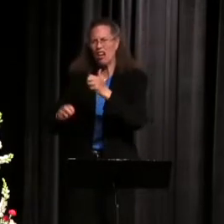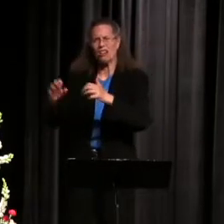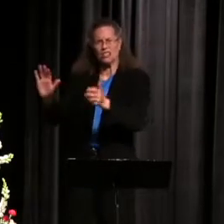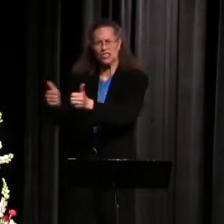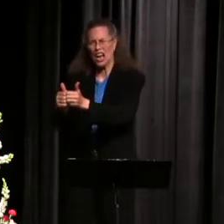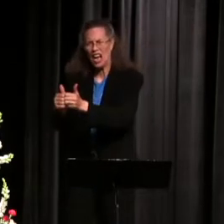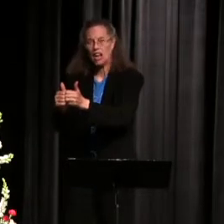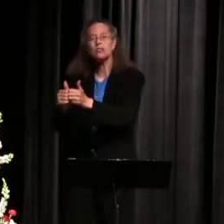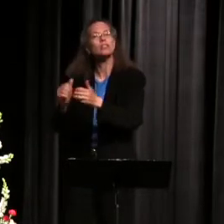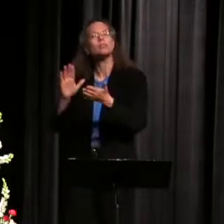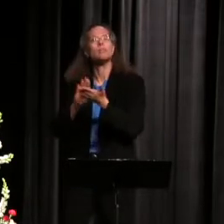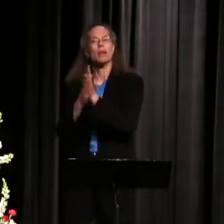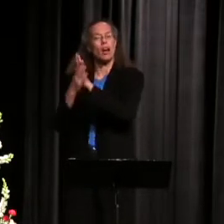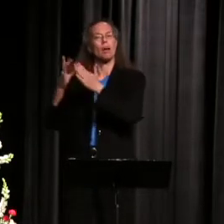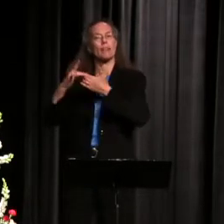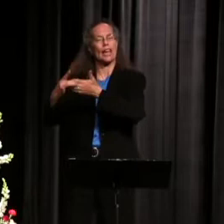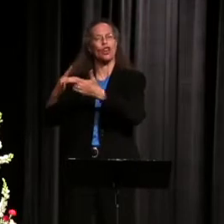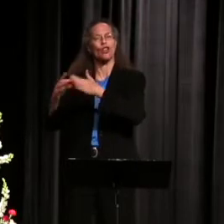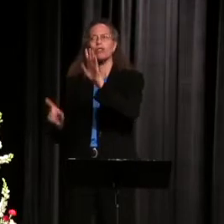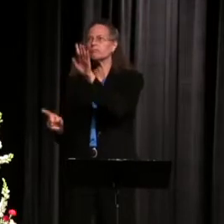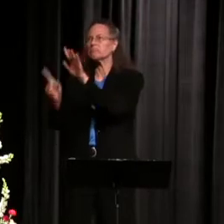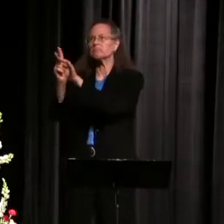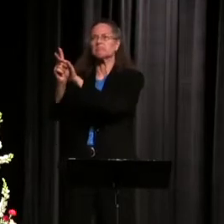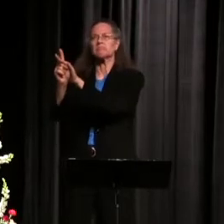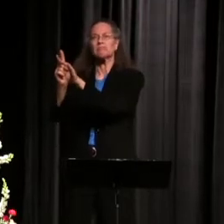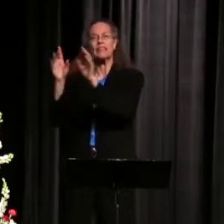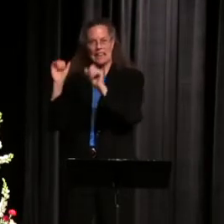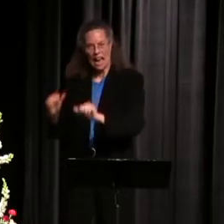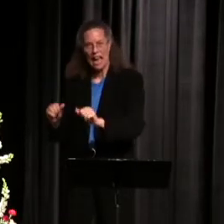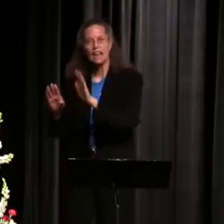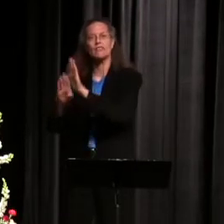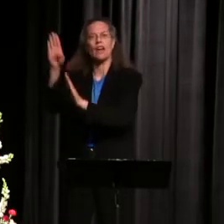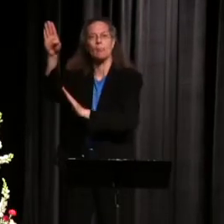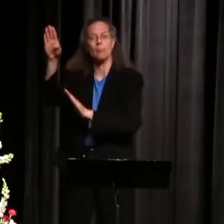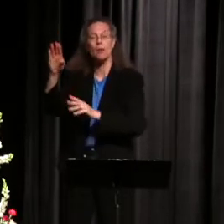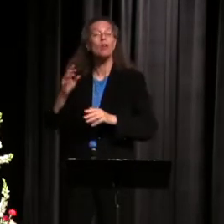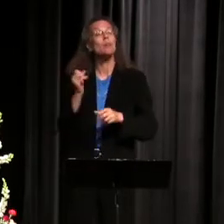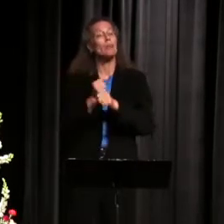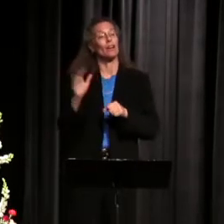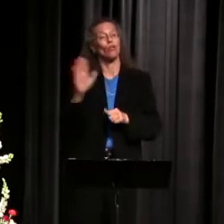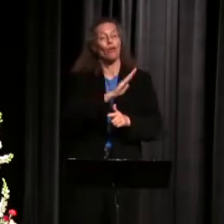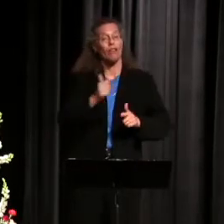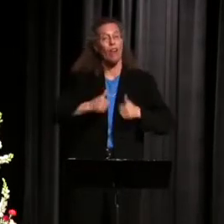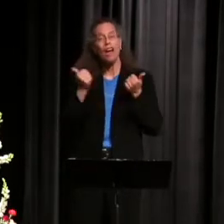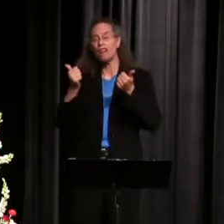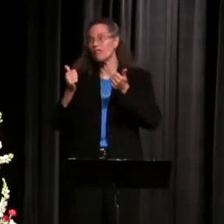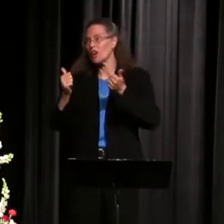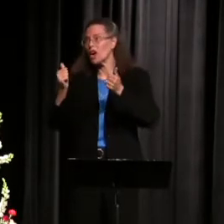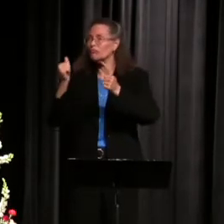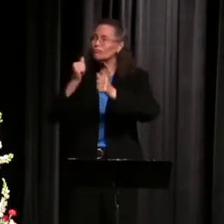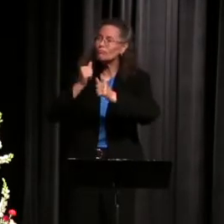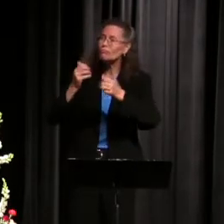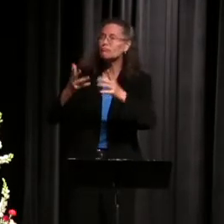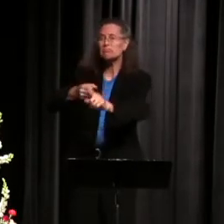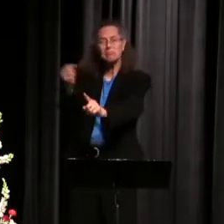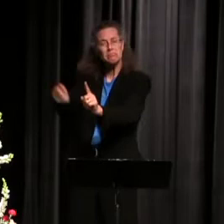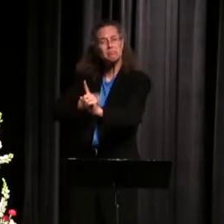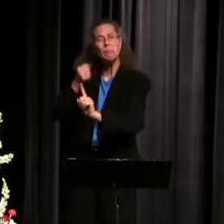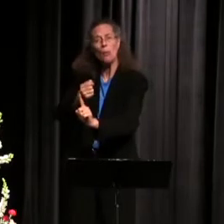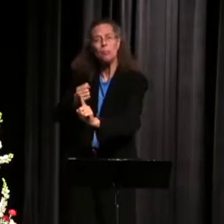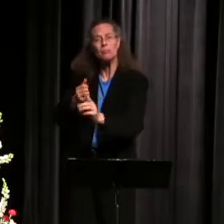Class of 2020, embrace this as an opportunity to make your life extraordinary, to make your own